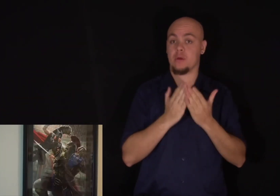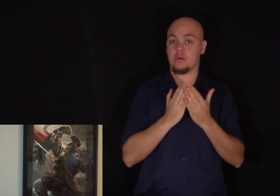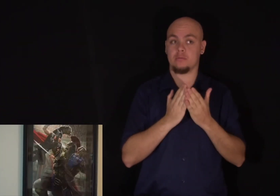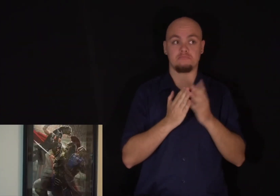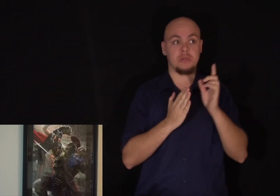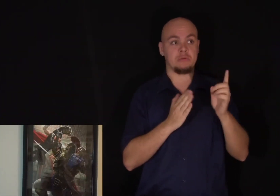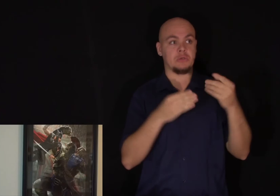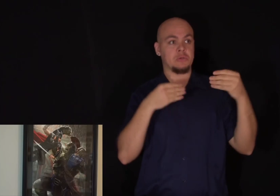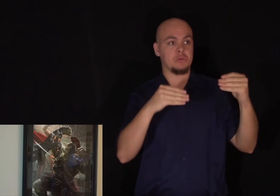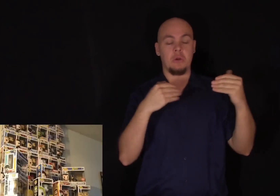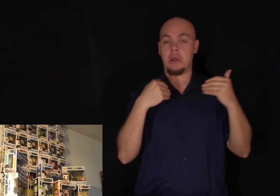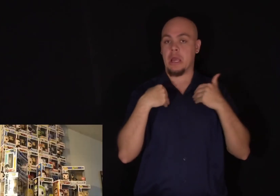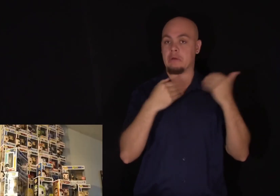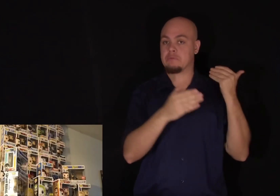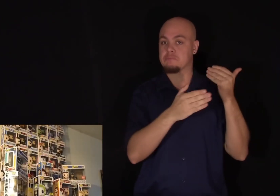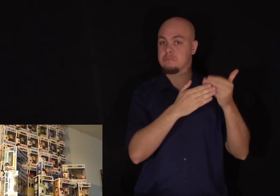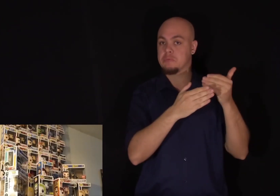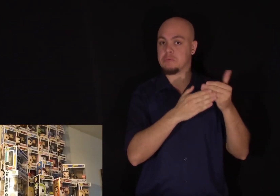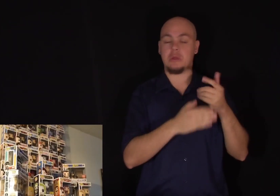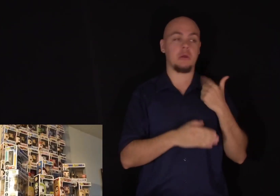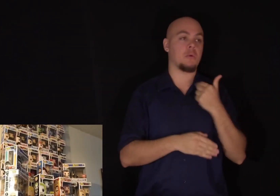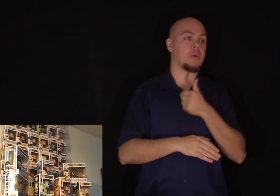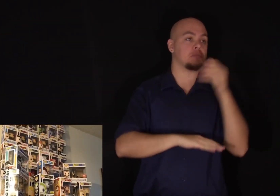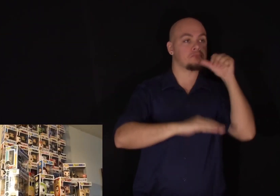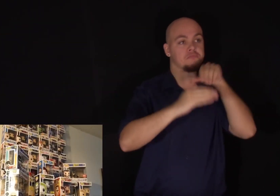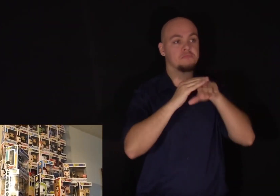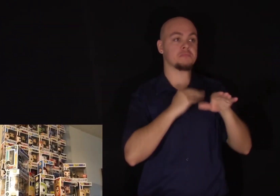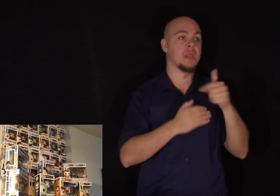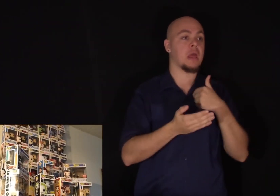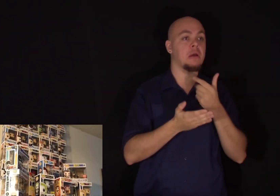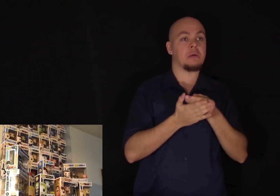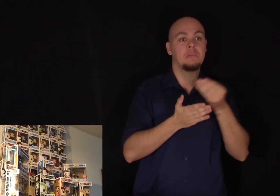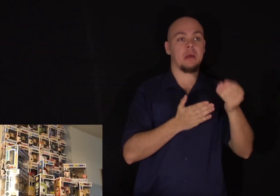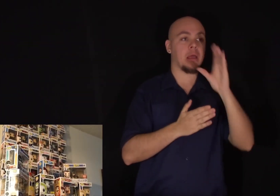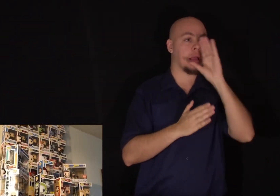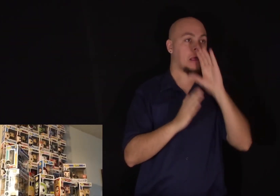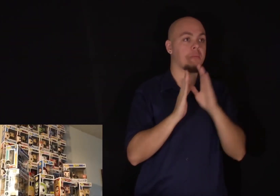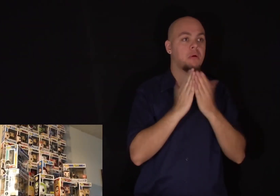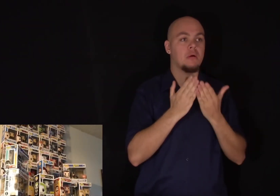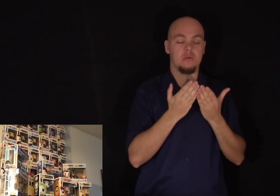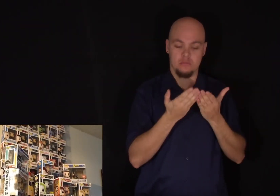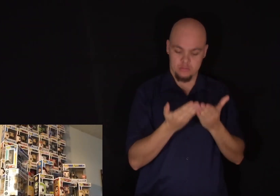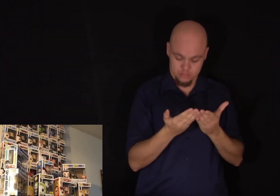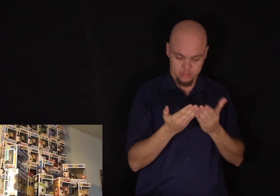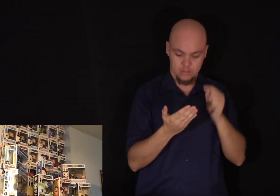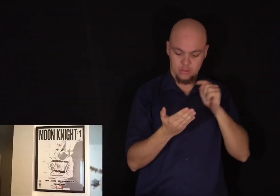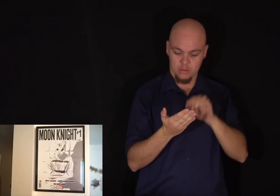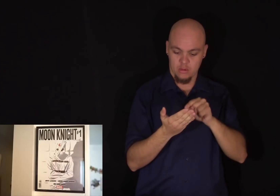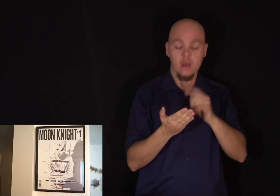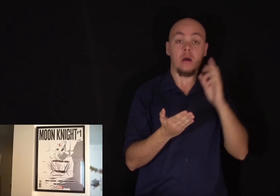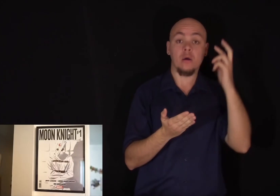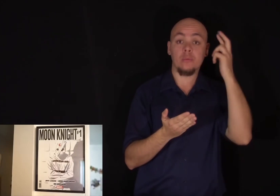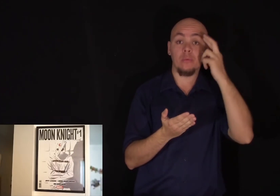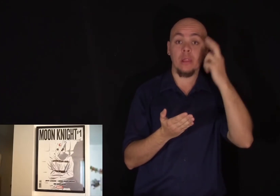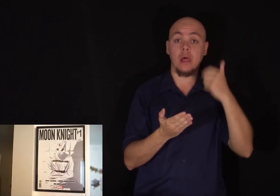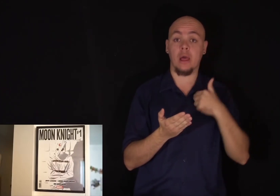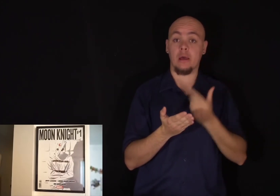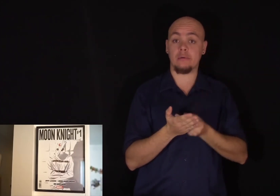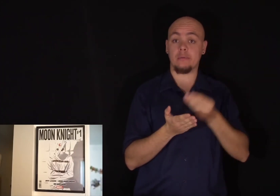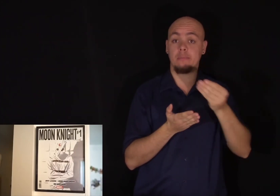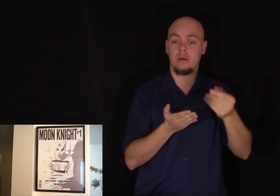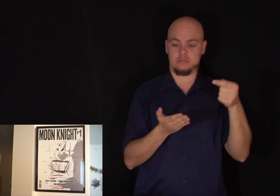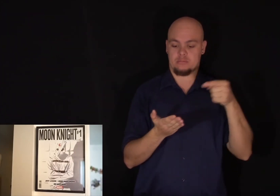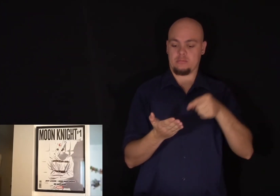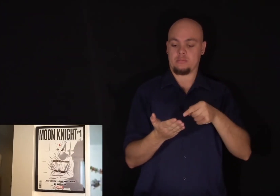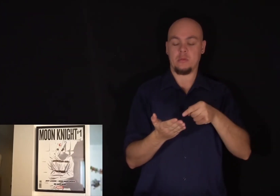street, so we started going there, and I was buying comic books, and I realized that as I was buying comic books, it really